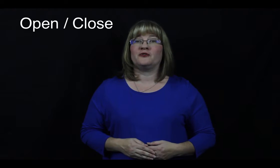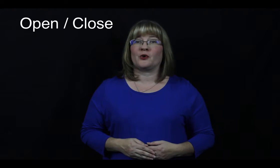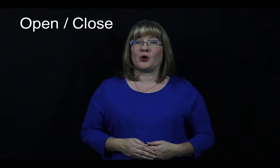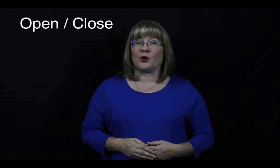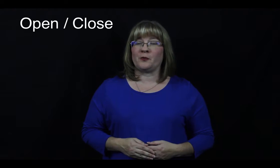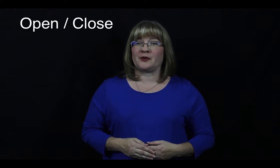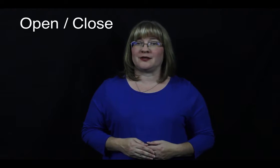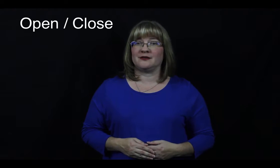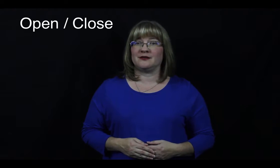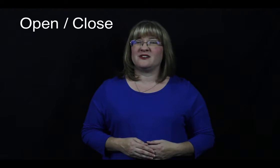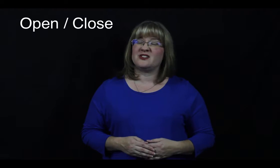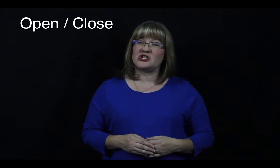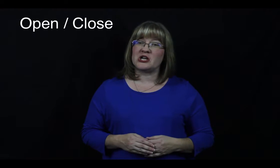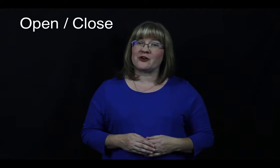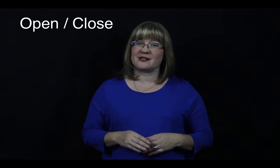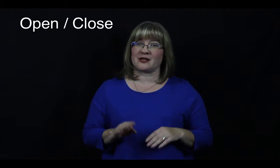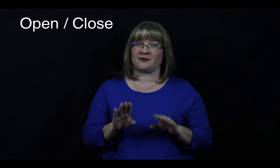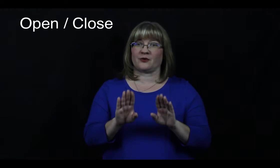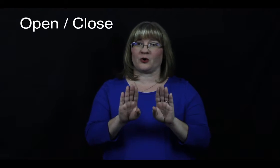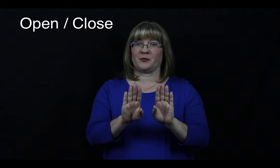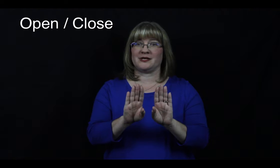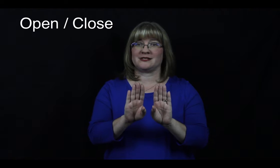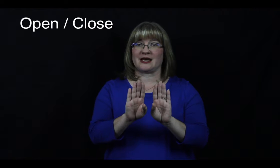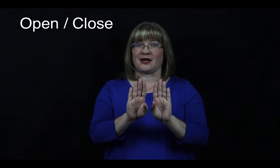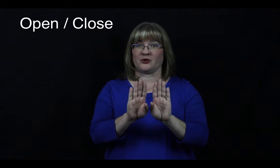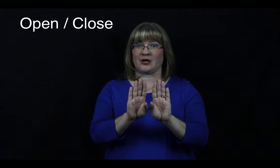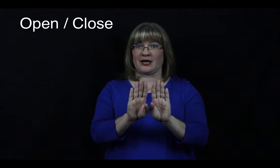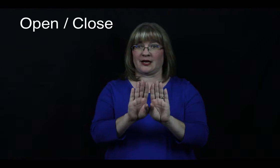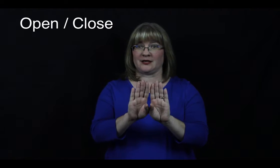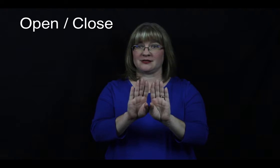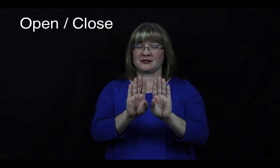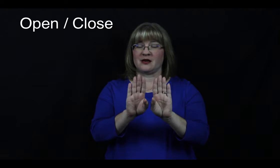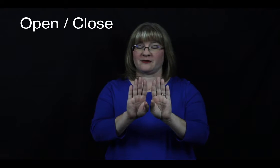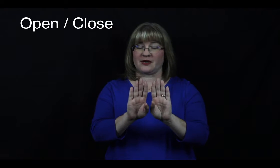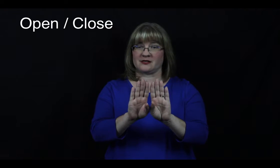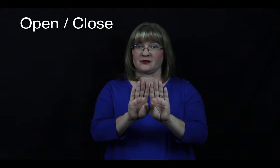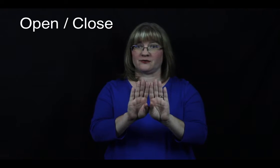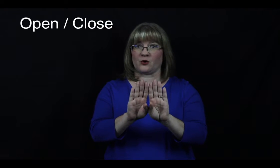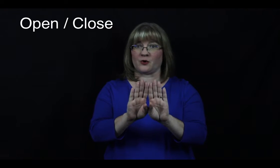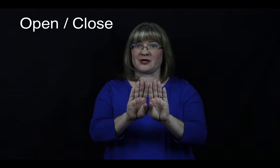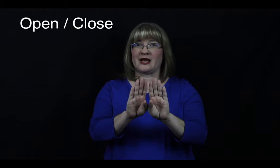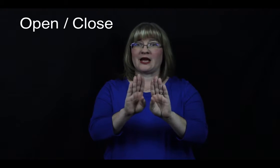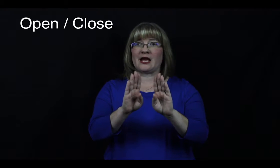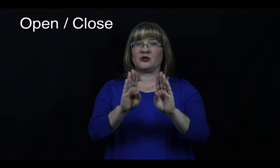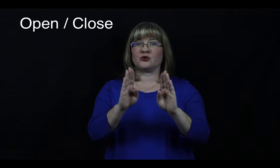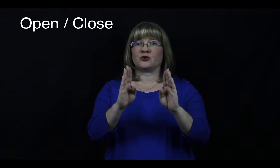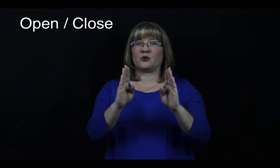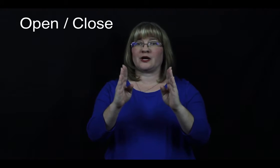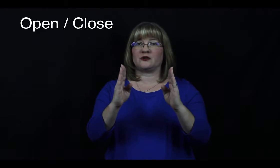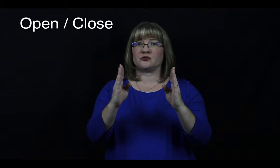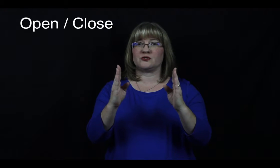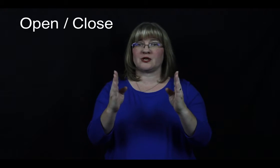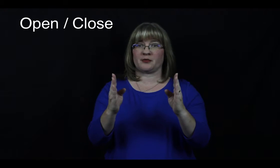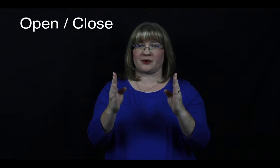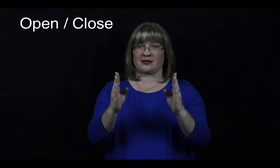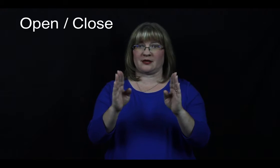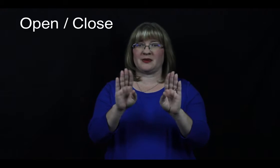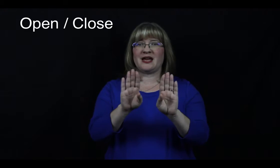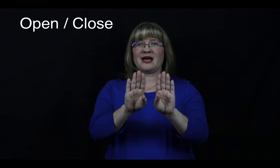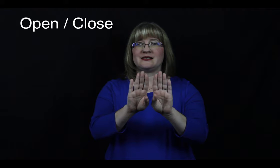For open, the generic sign for open is to have your hands facing forward and you're going to separate them as